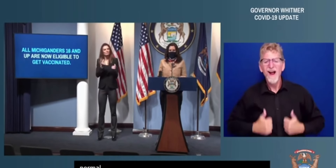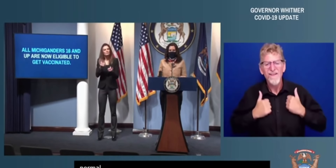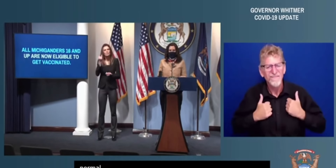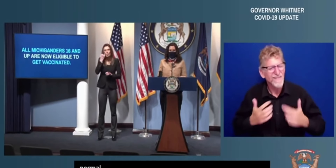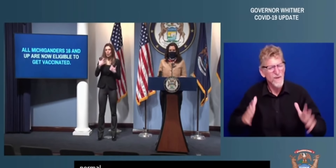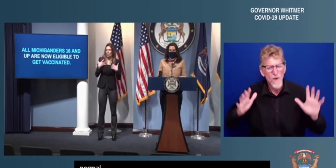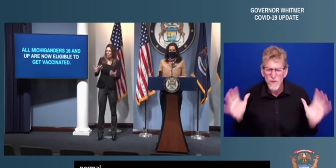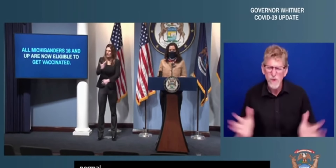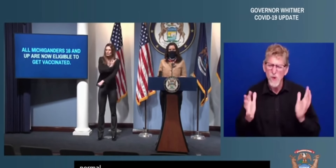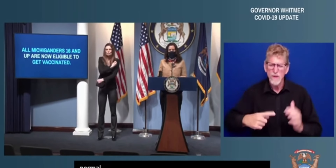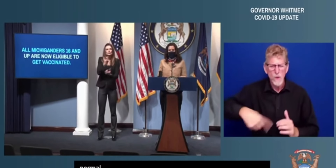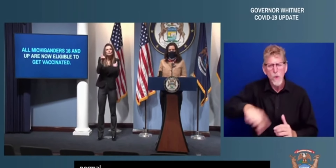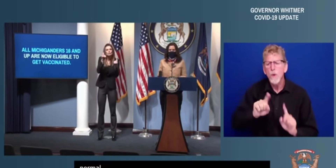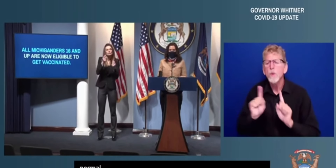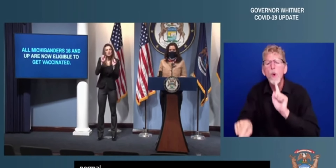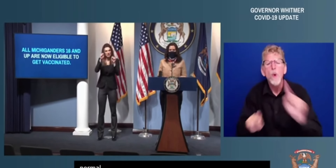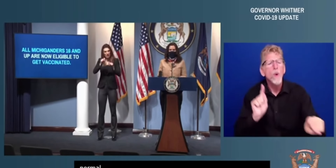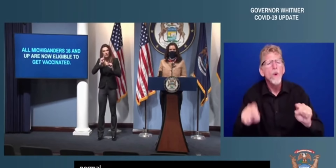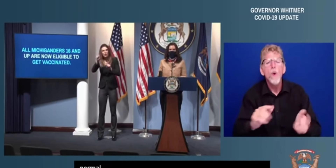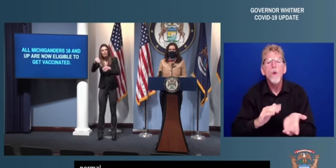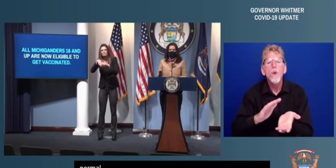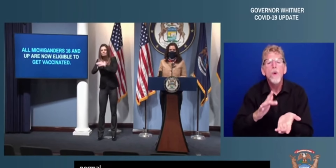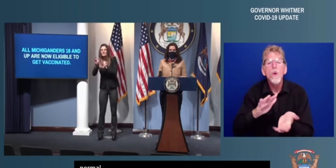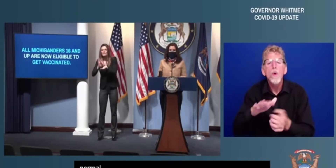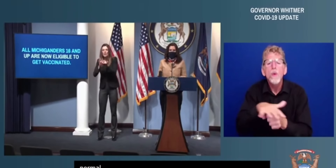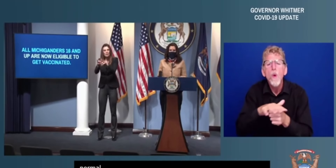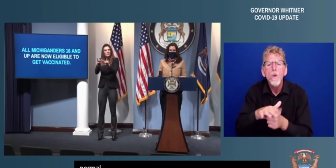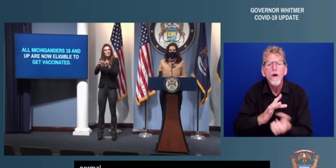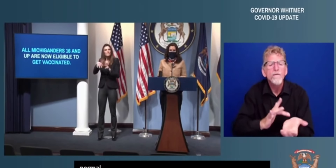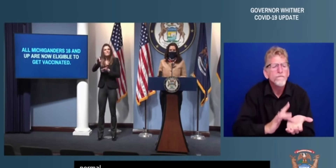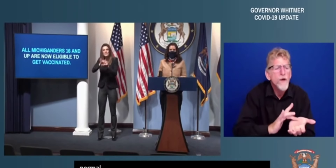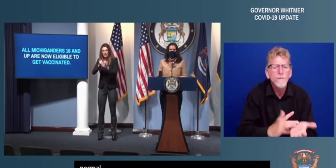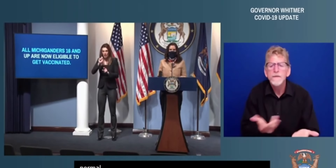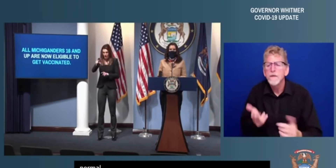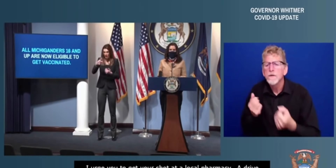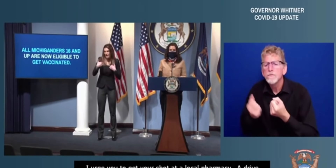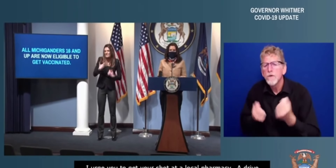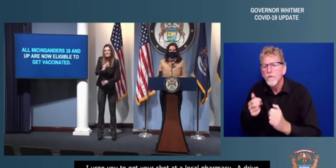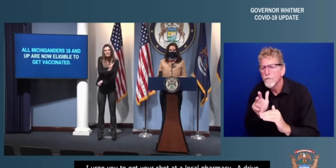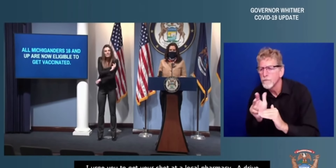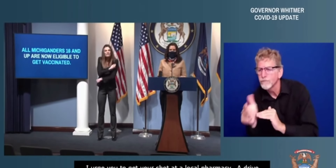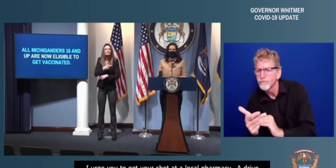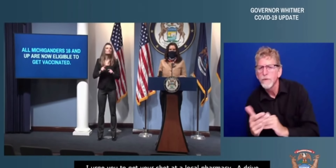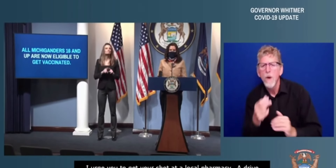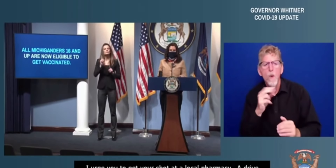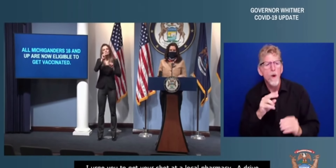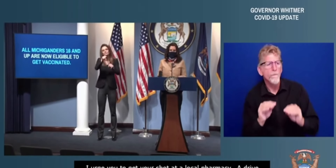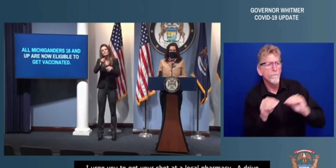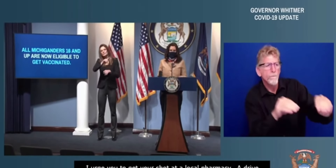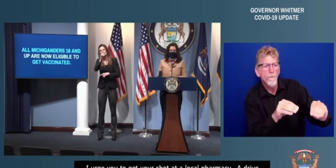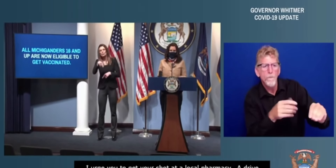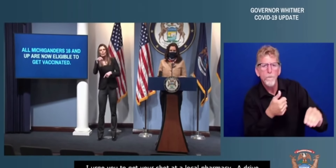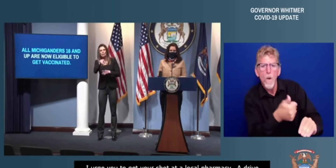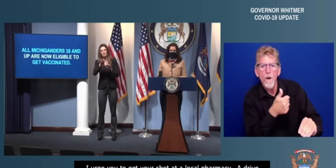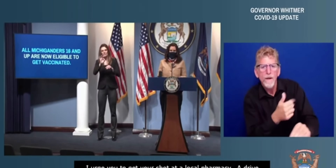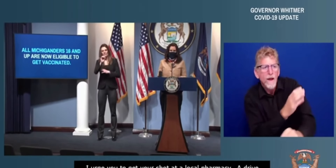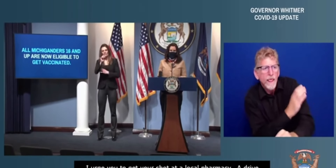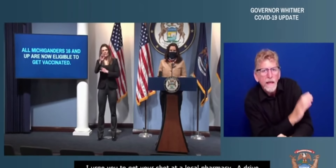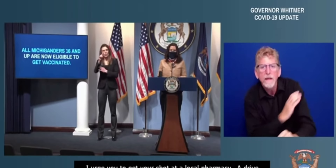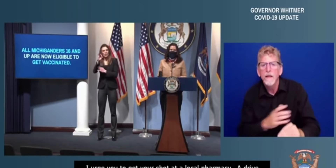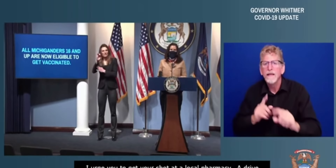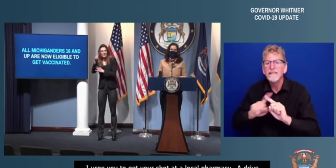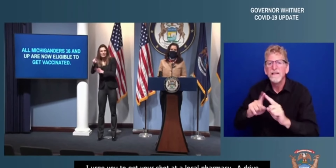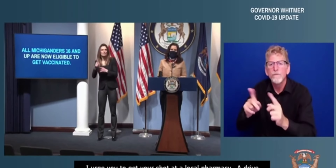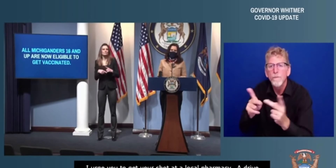a drive-through location, a mobile clinic, or at one of our community sites like Ford Field or the one at DeVos Place in Grand